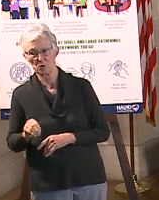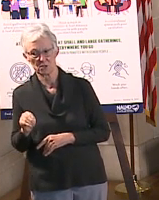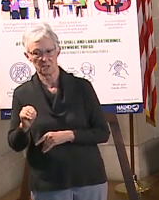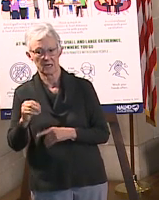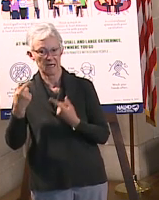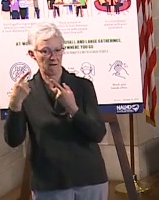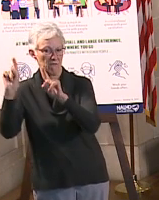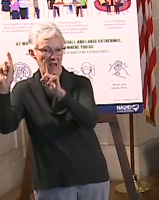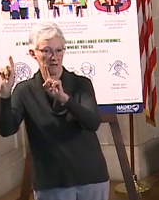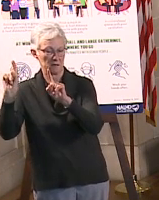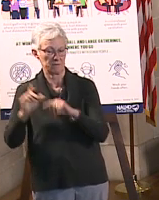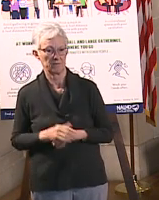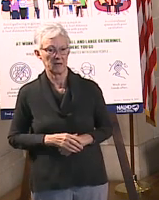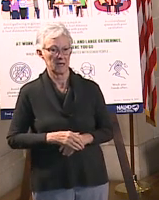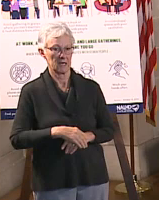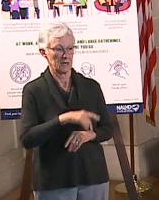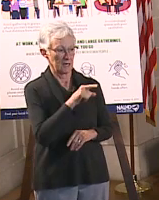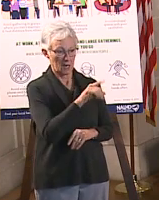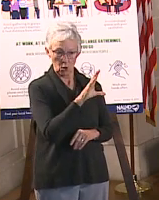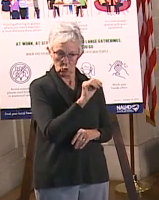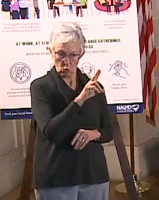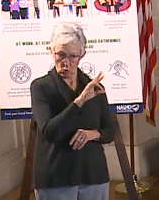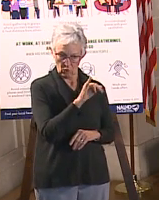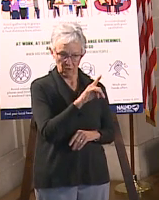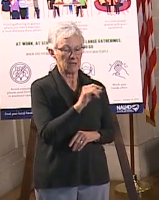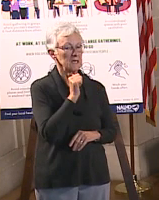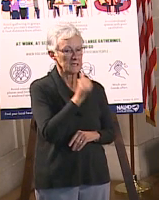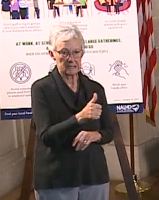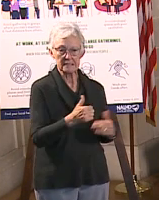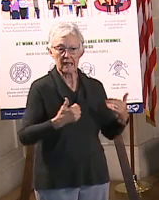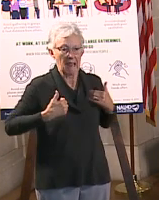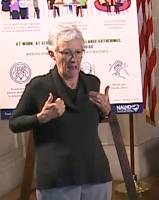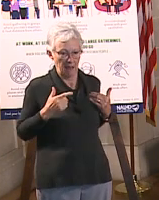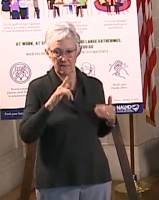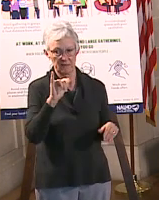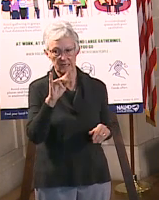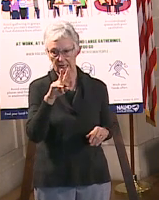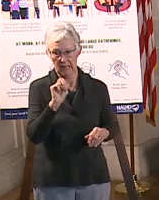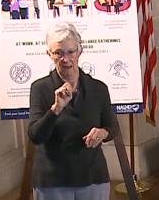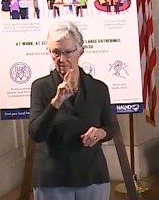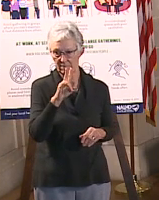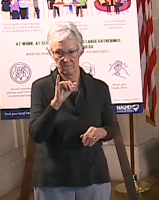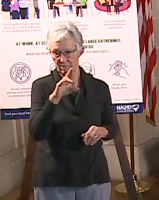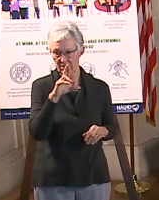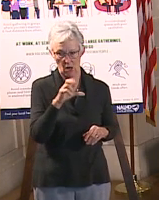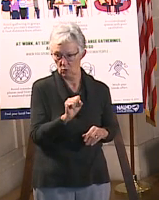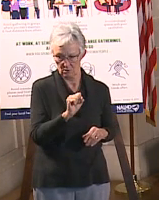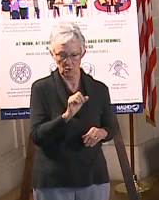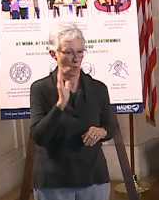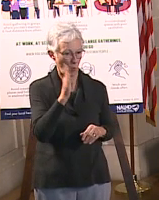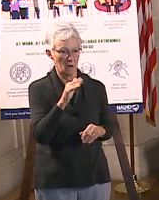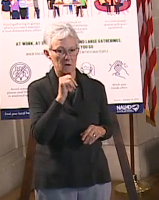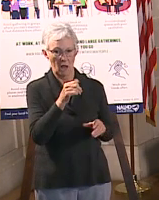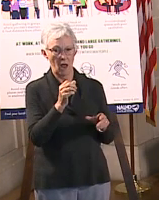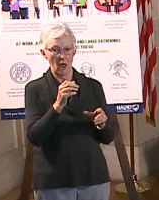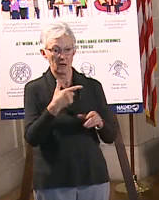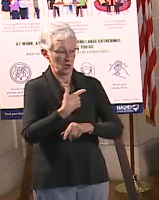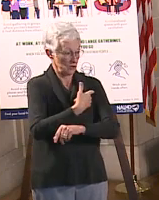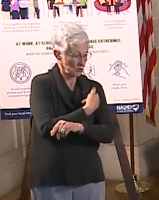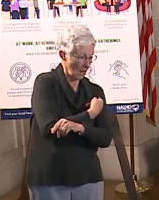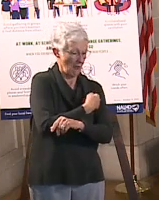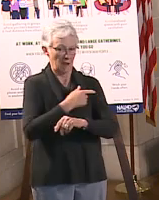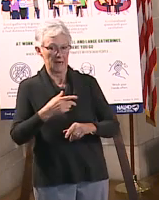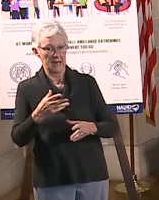not contain a live virus and cannot give individuals COVID-19. The potential side effects from the vaccine are similar to